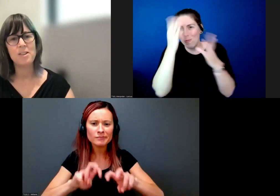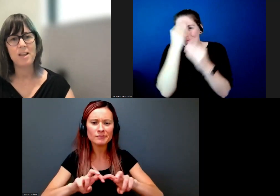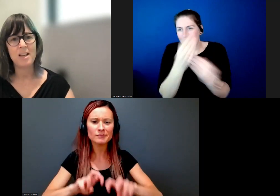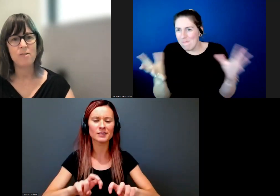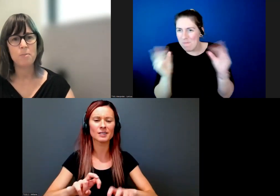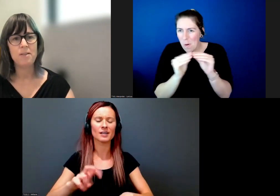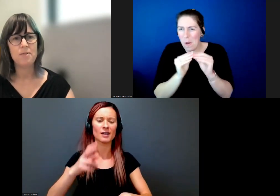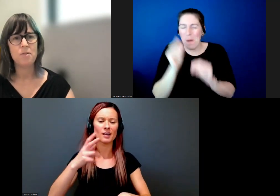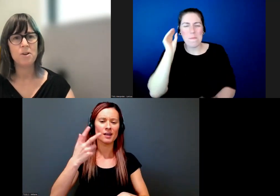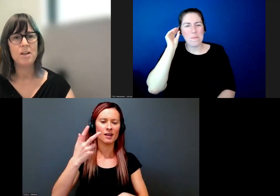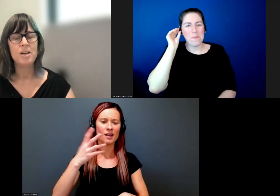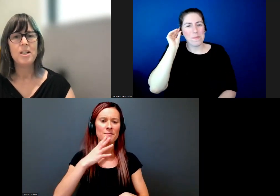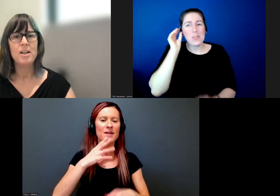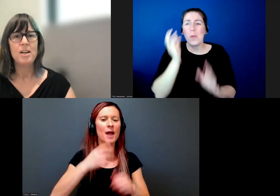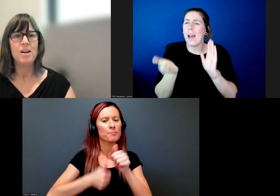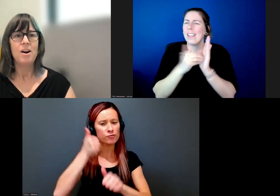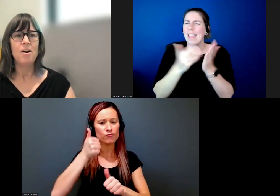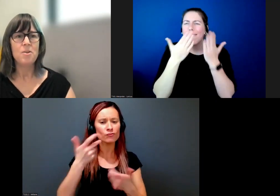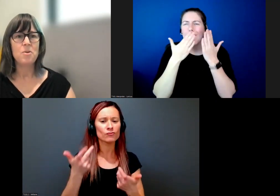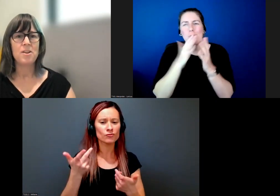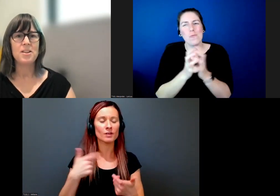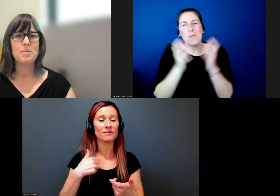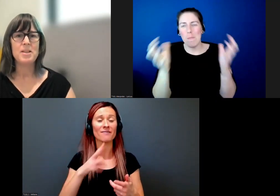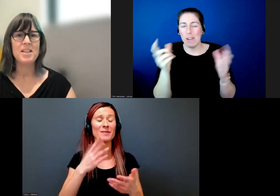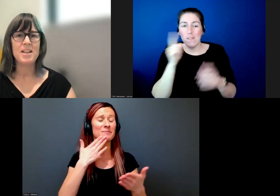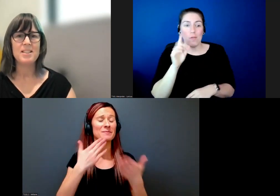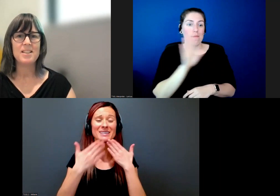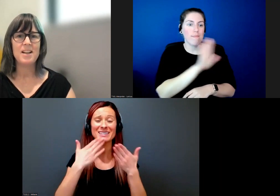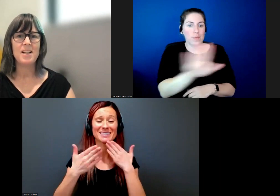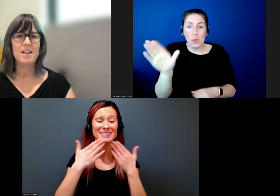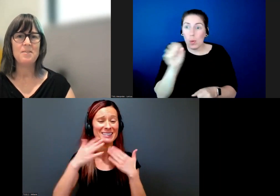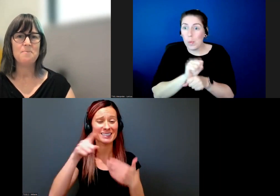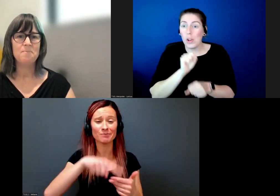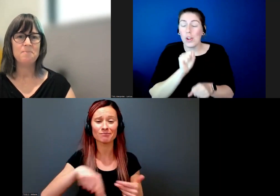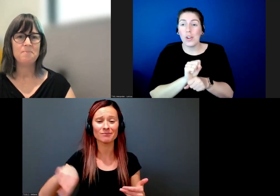want to thank everybody for all the work that's been done